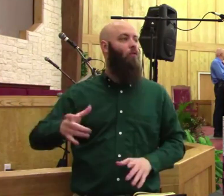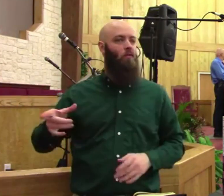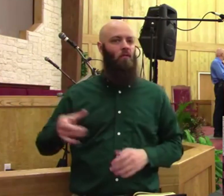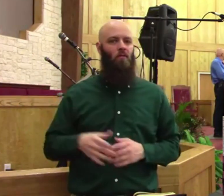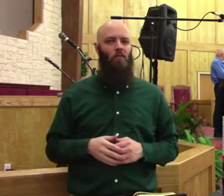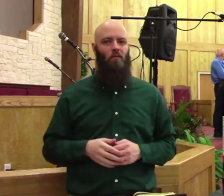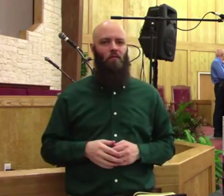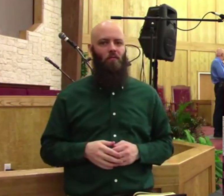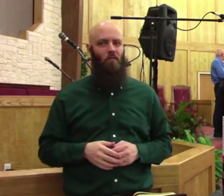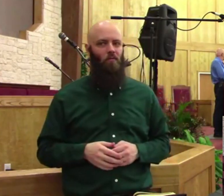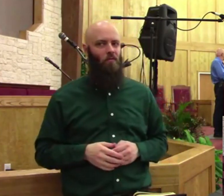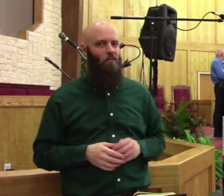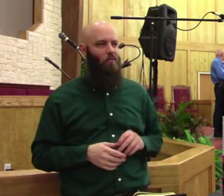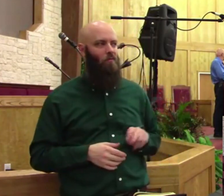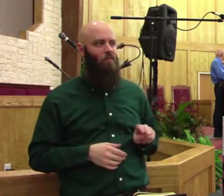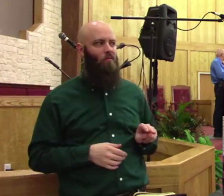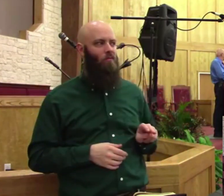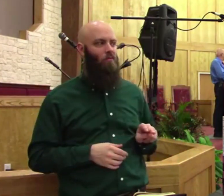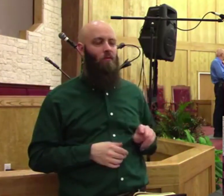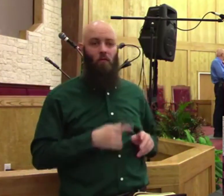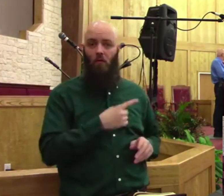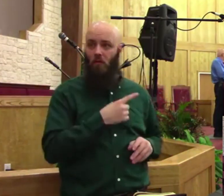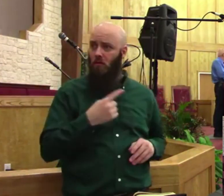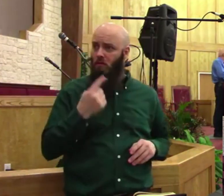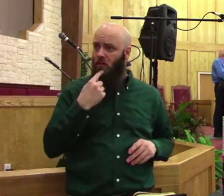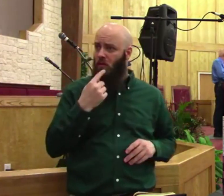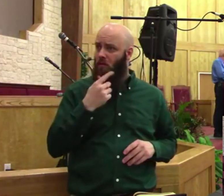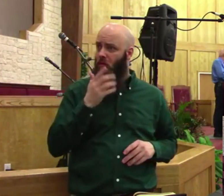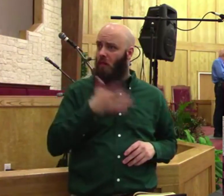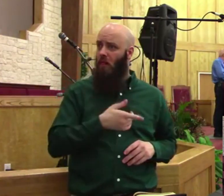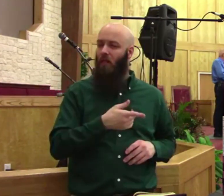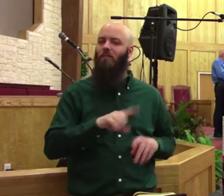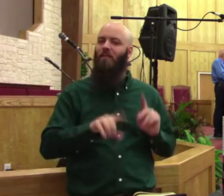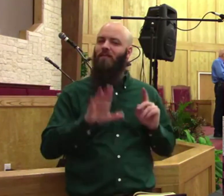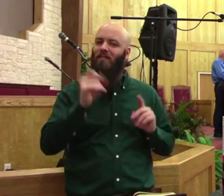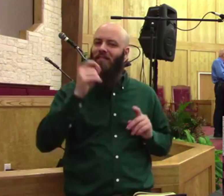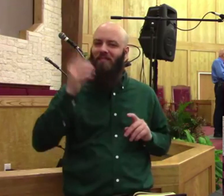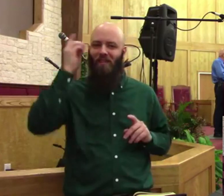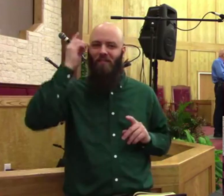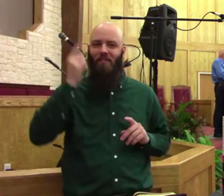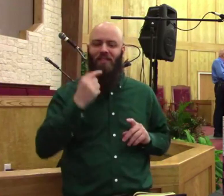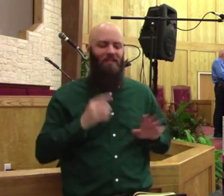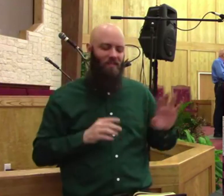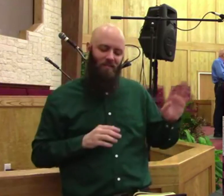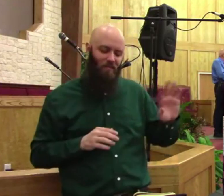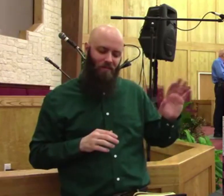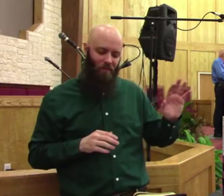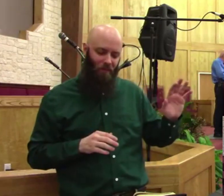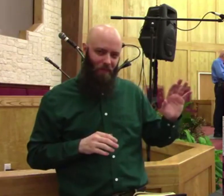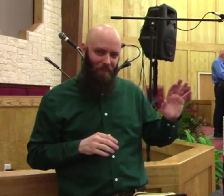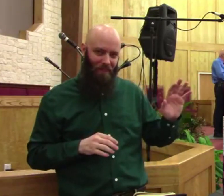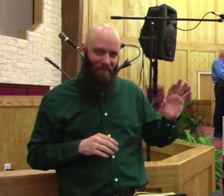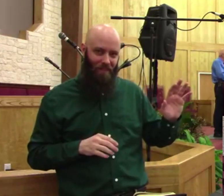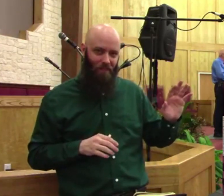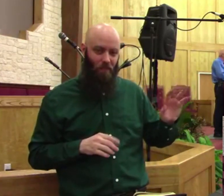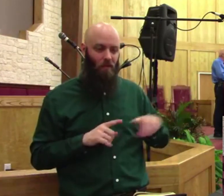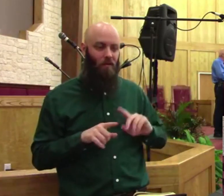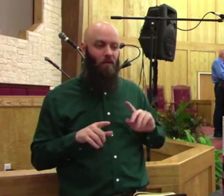big deal. I mean, he said he would. Well, one, Daniel said he wouldn't take it, but he took